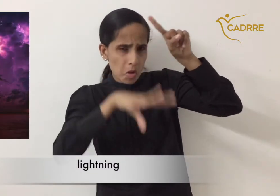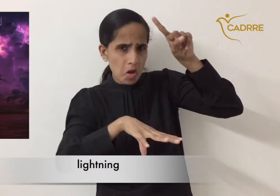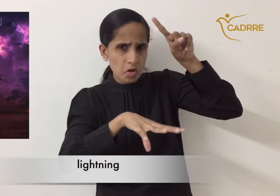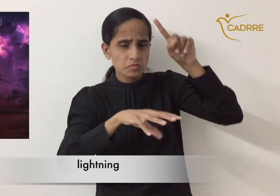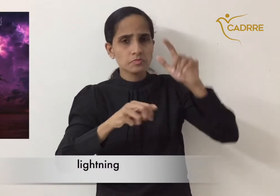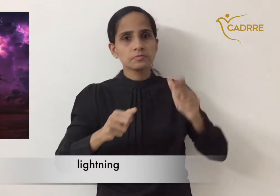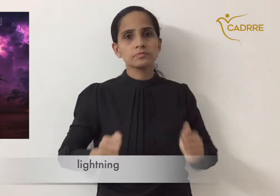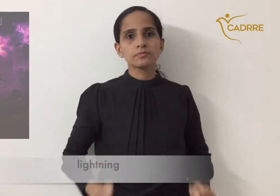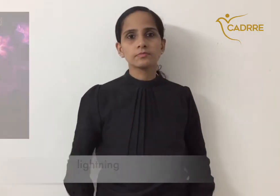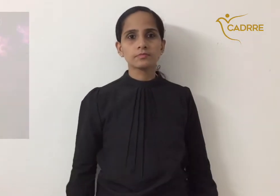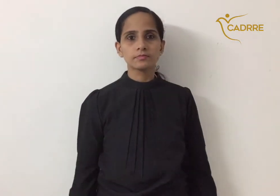lightning,